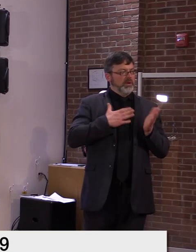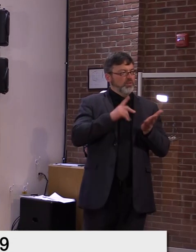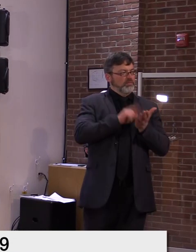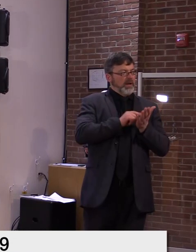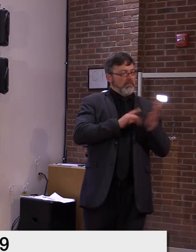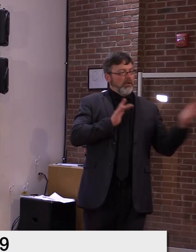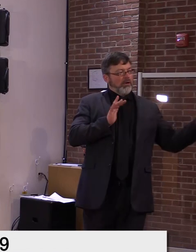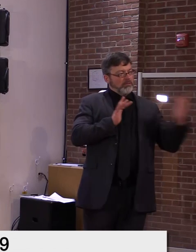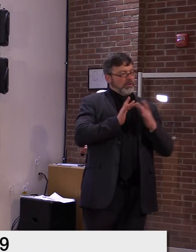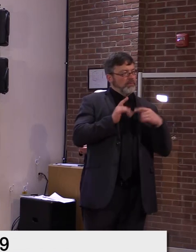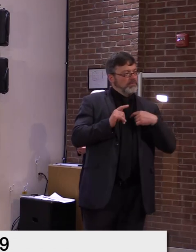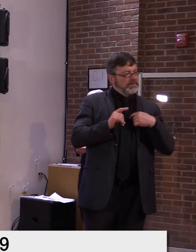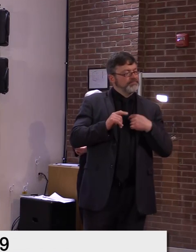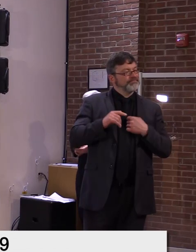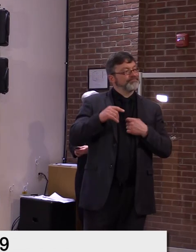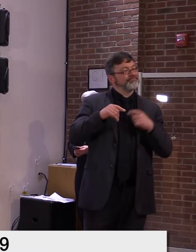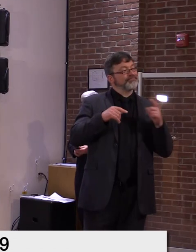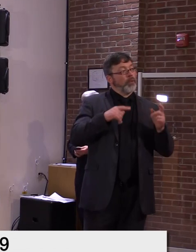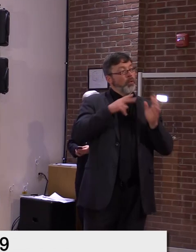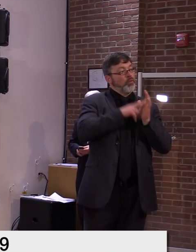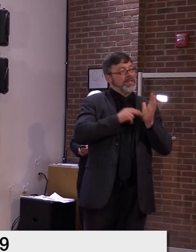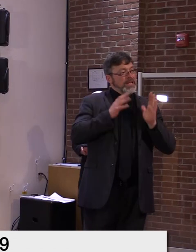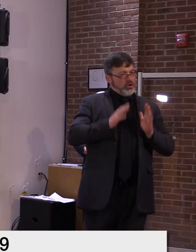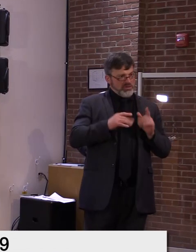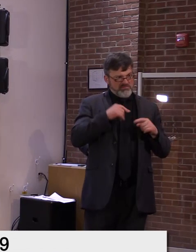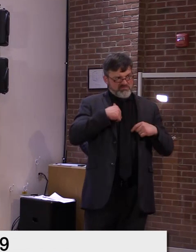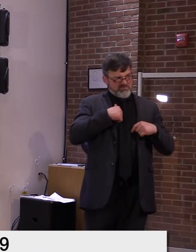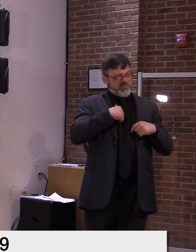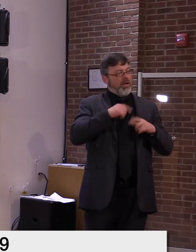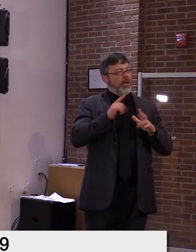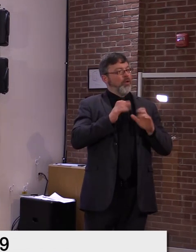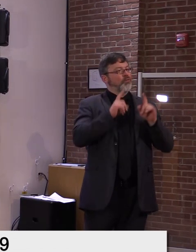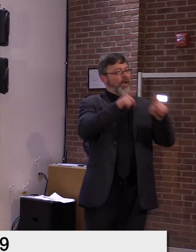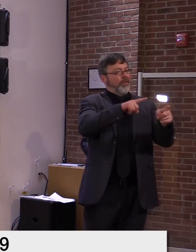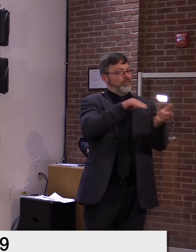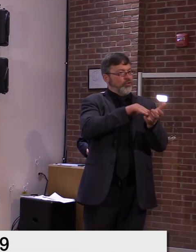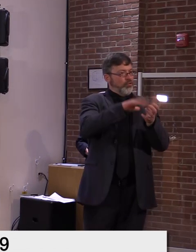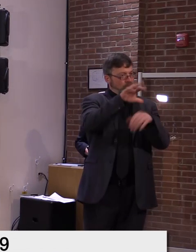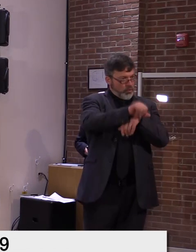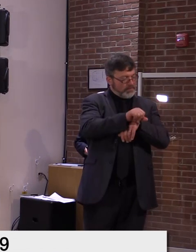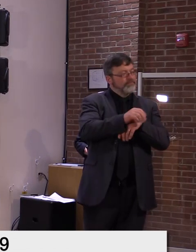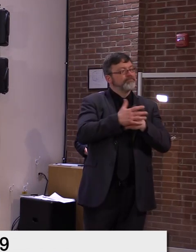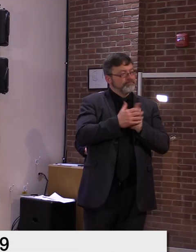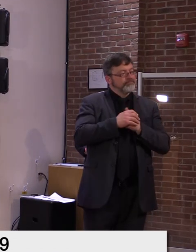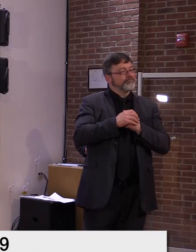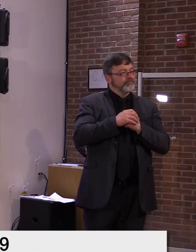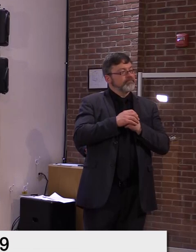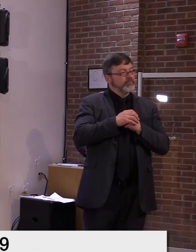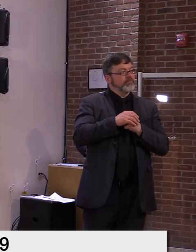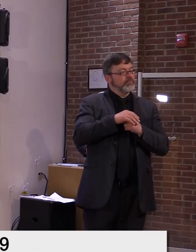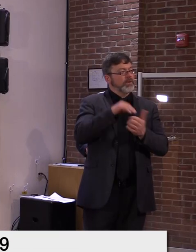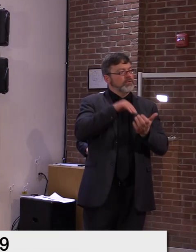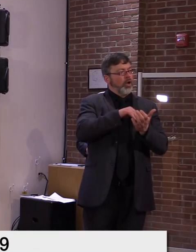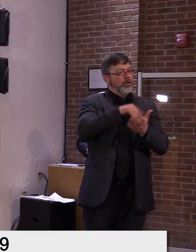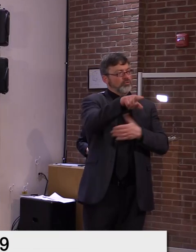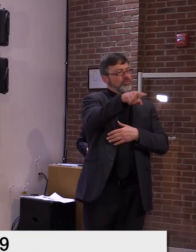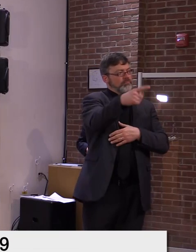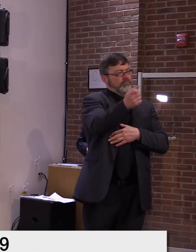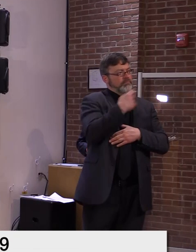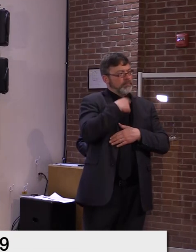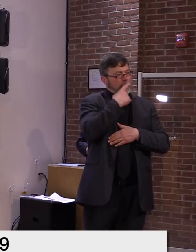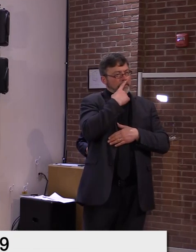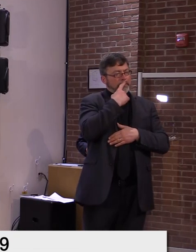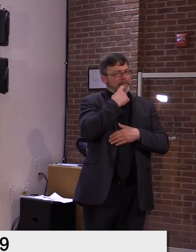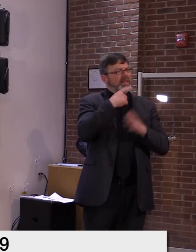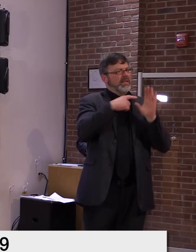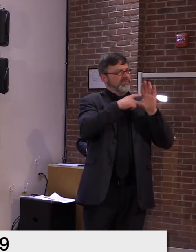a regular medical examination or appointment. And he is curious as